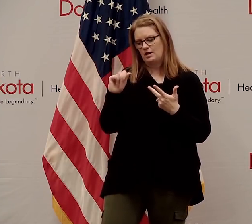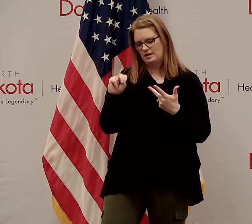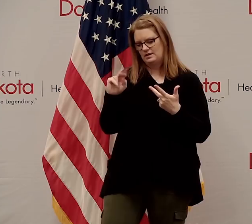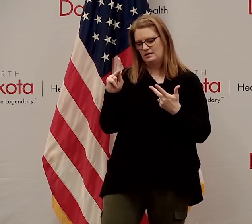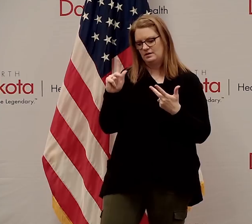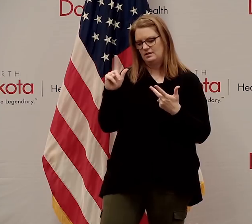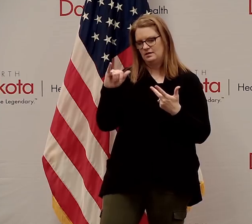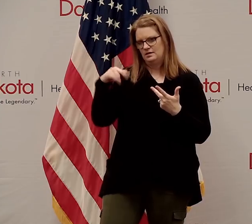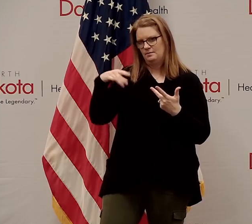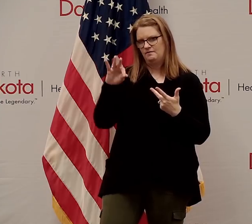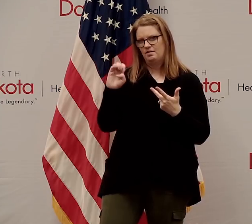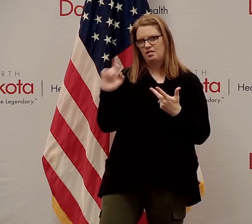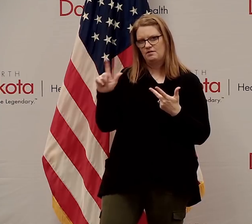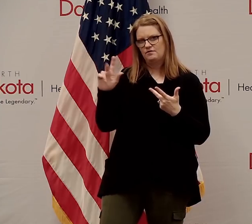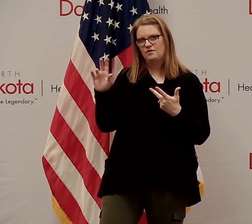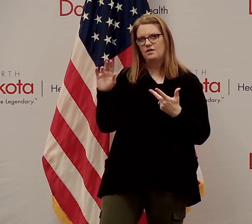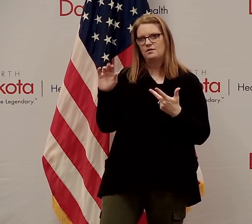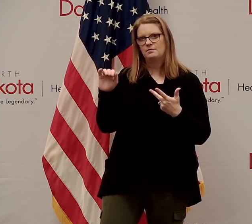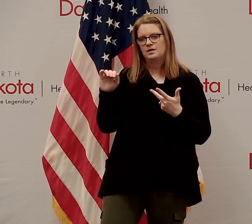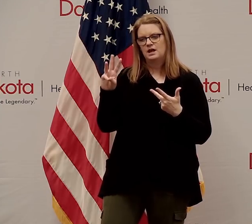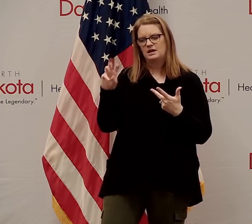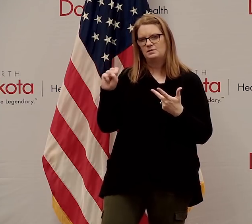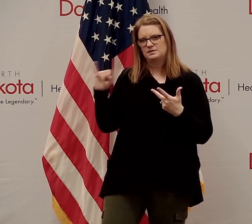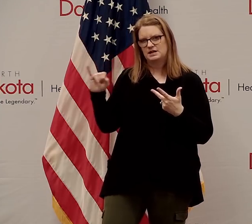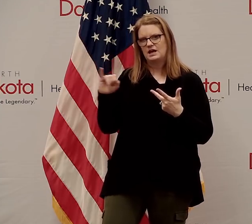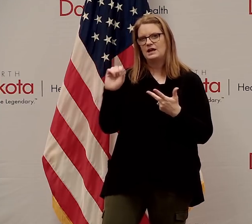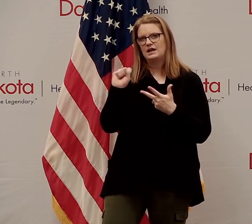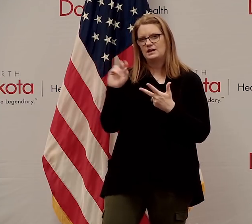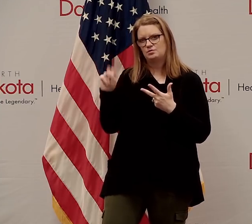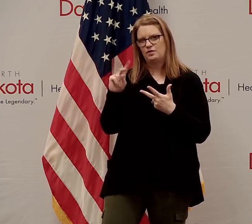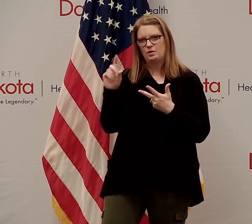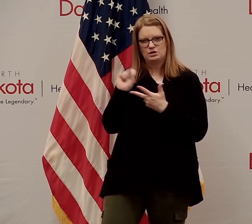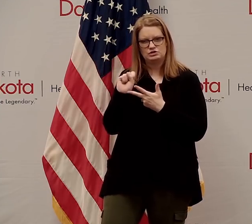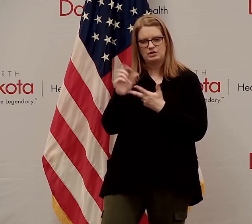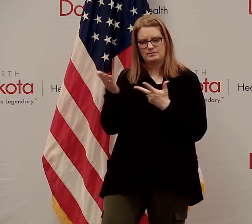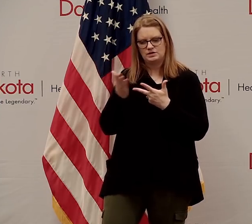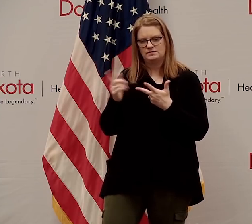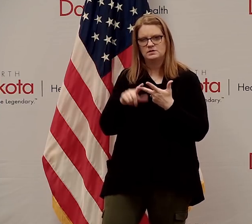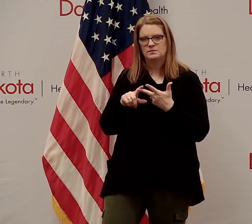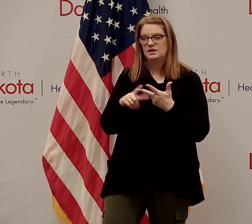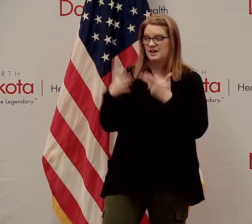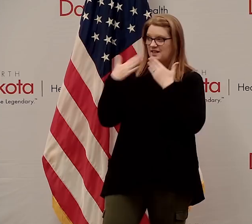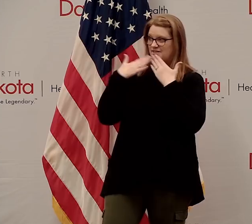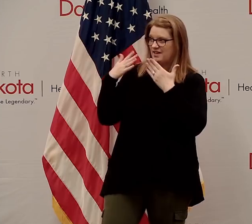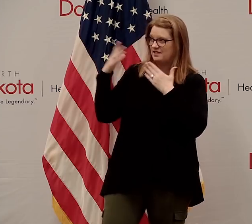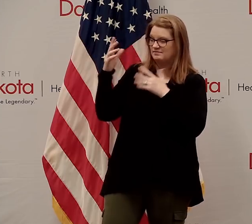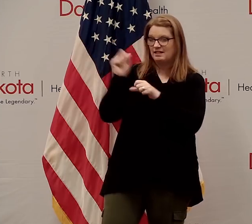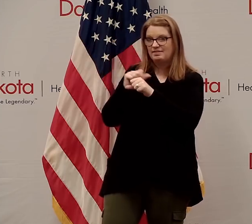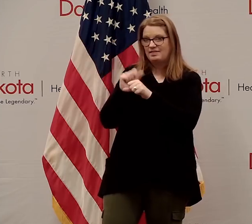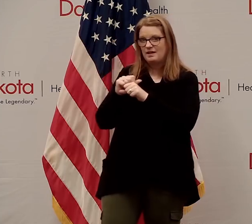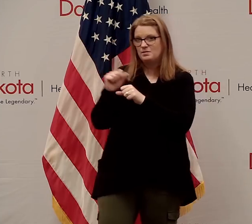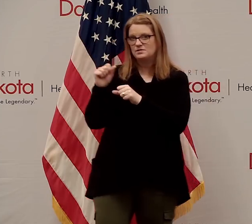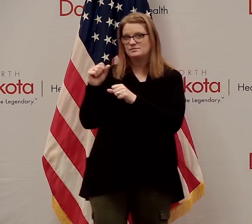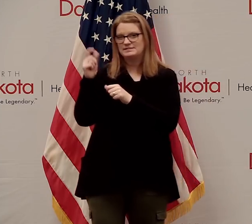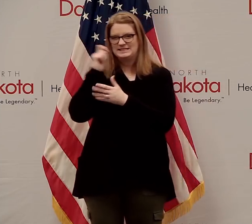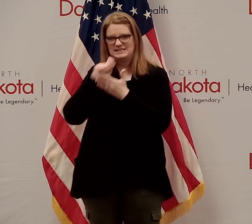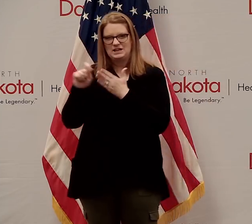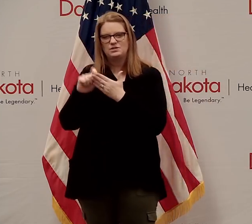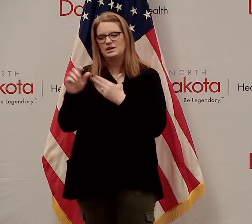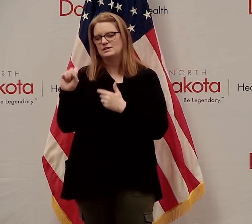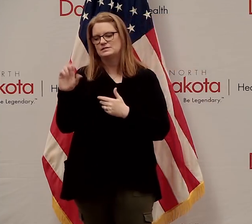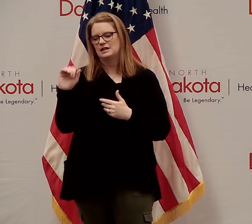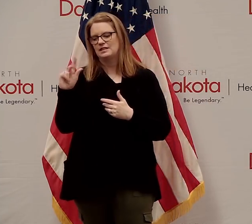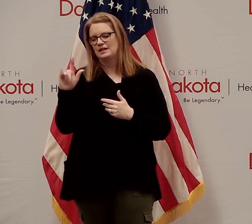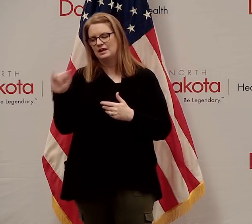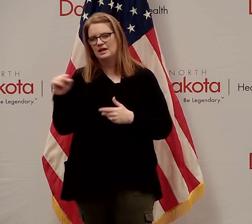from Job Service ND and from Workforce Safety. But want to give a shout out and thank those federal partners, including Labor Secretary Scalia, Senator